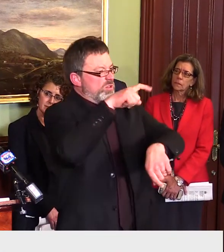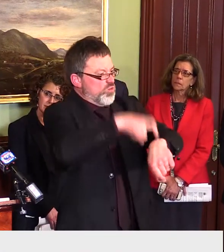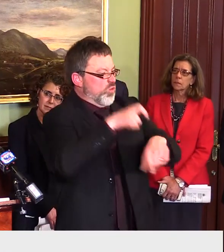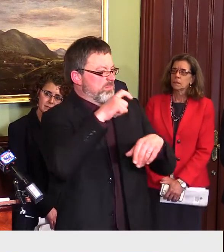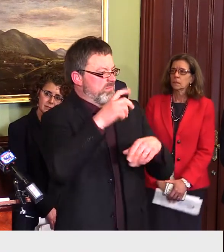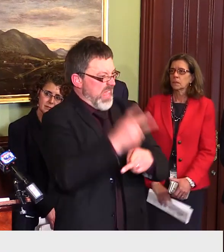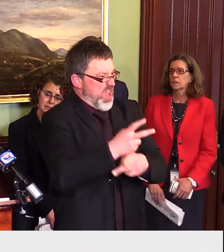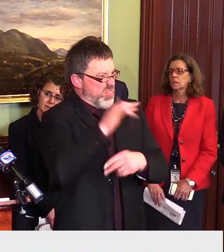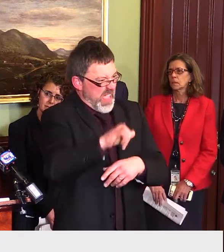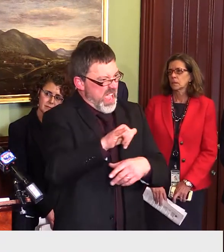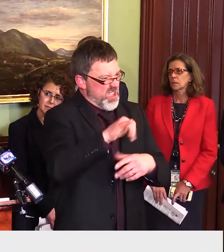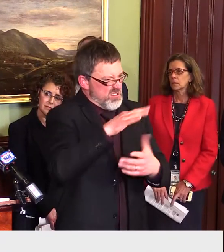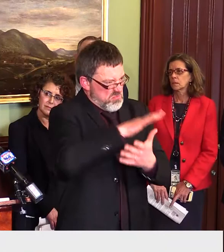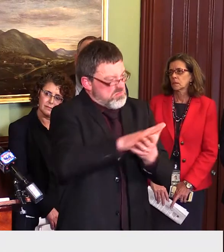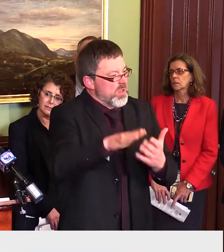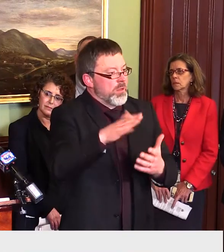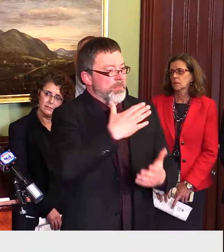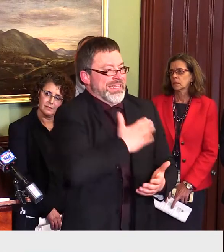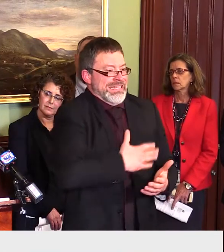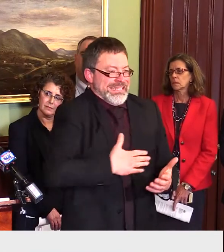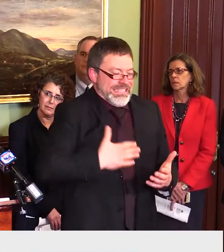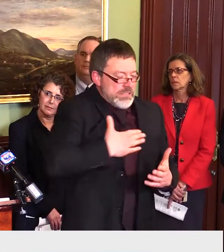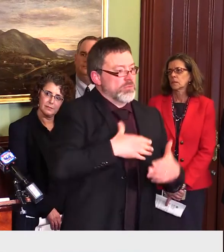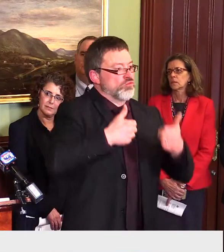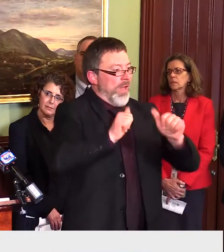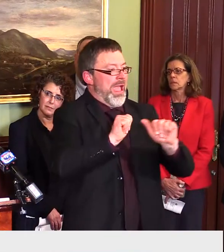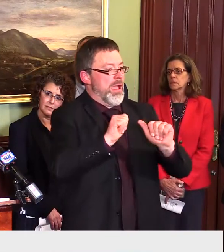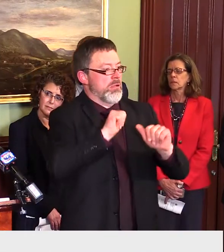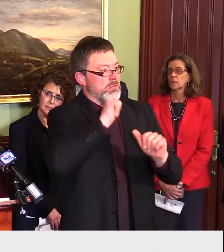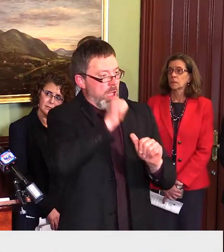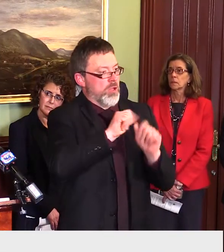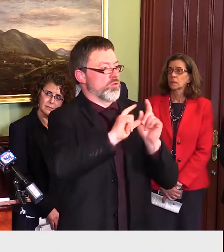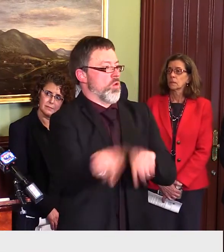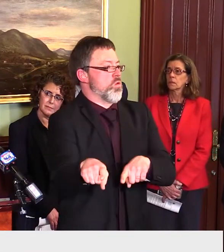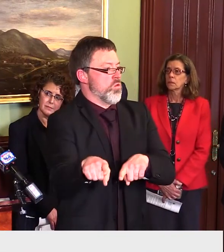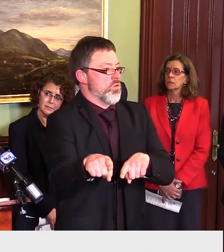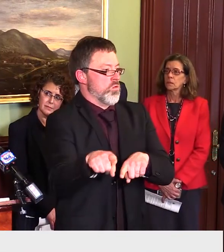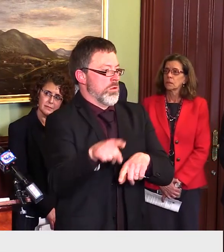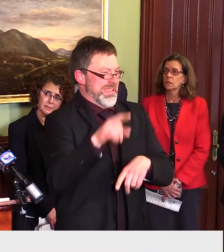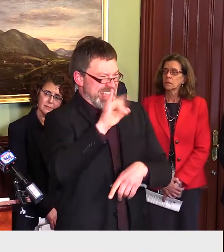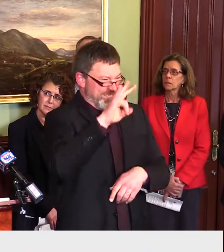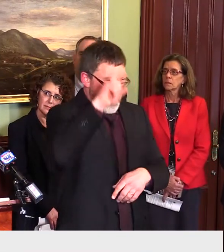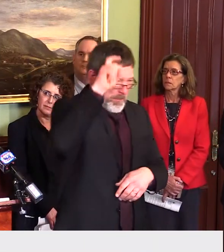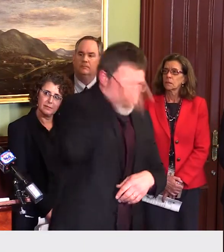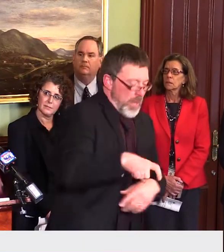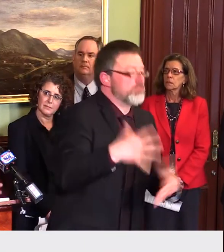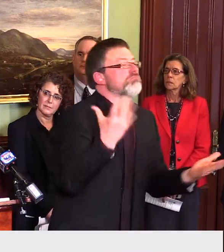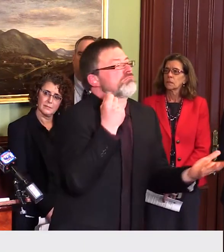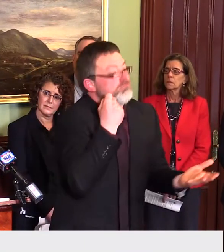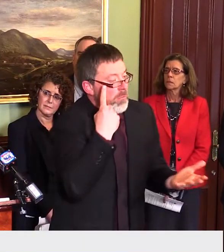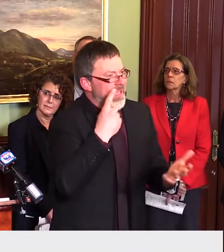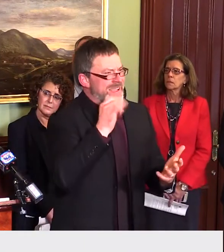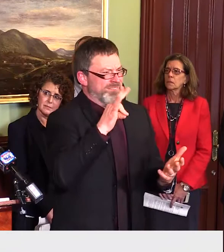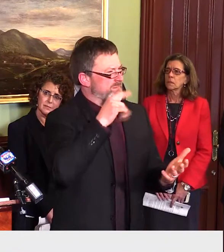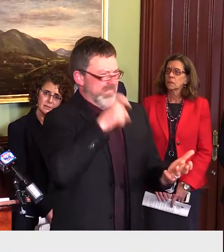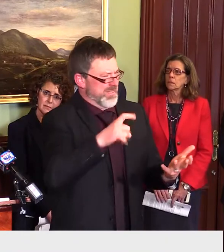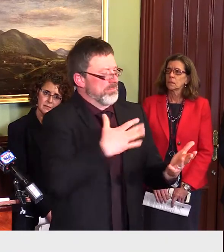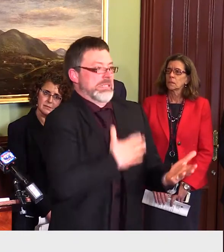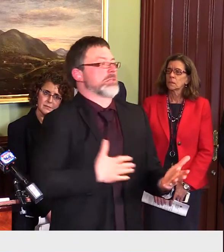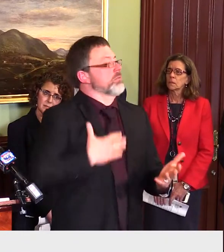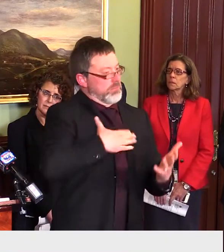of illness, we're prioritizing lab testing. We've prioritized it for people with symptoms of